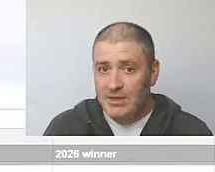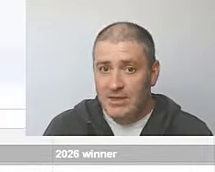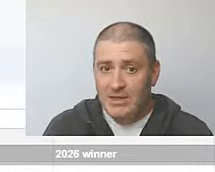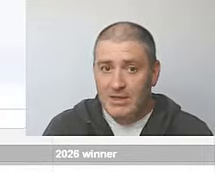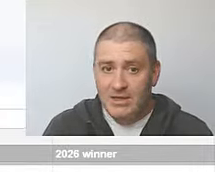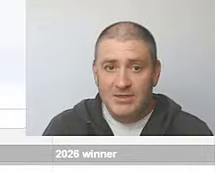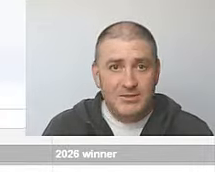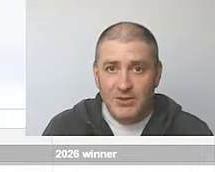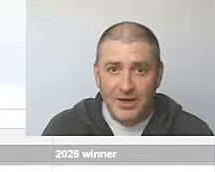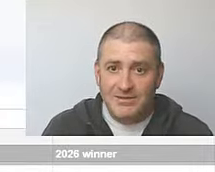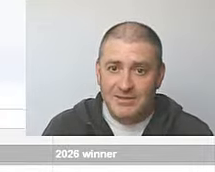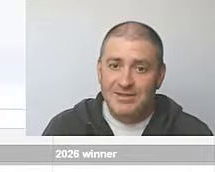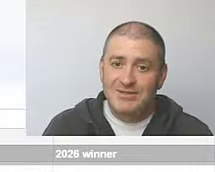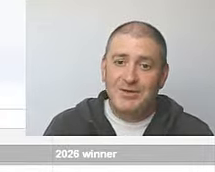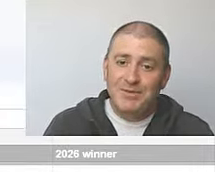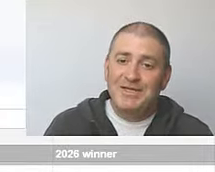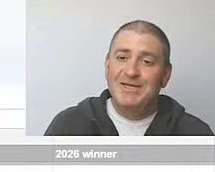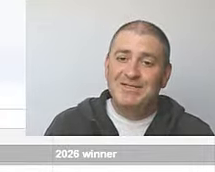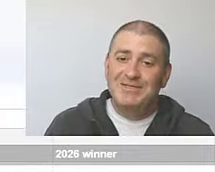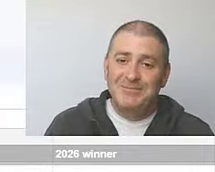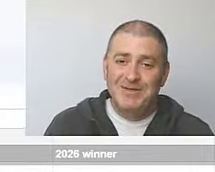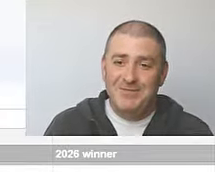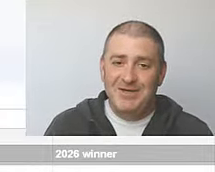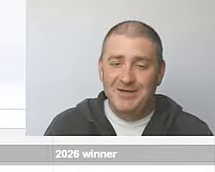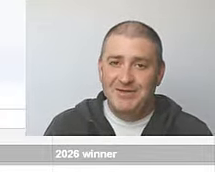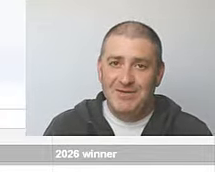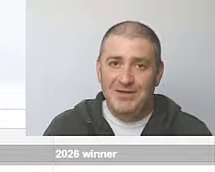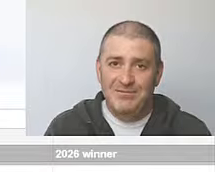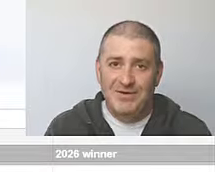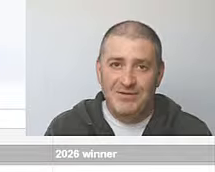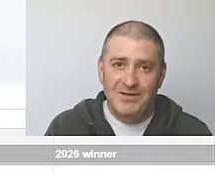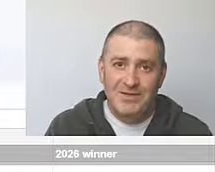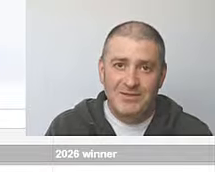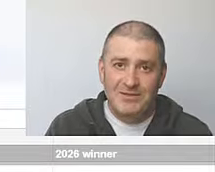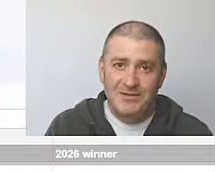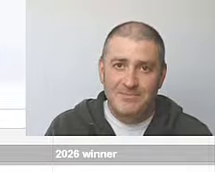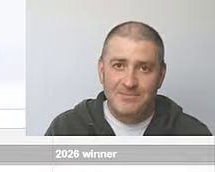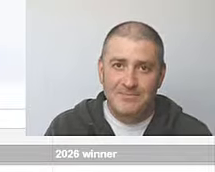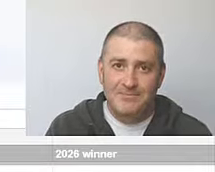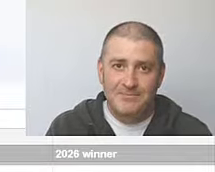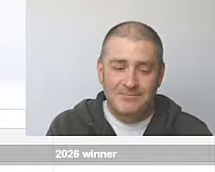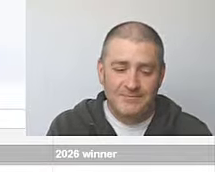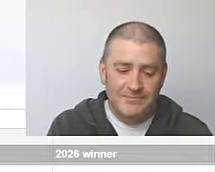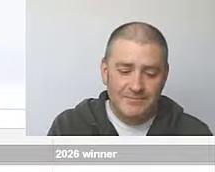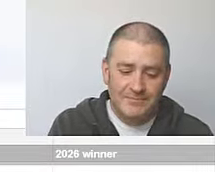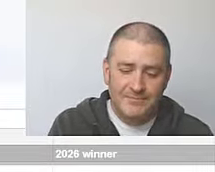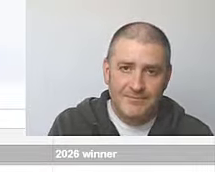win is to not enter. So please, please make use of the info in this sheet.